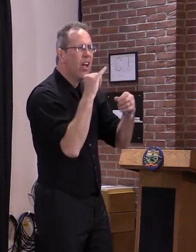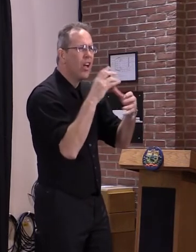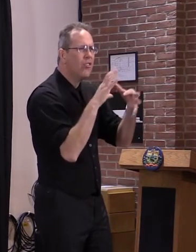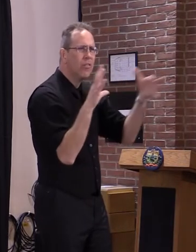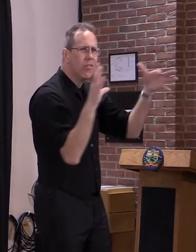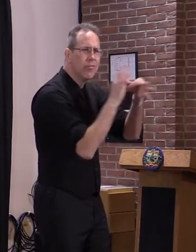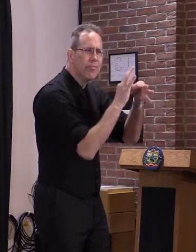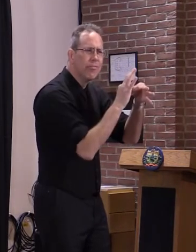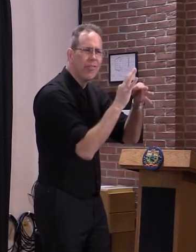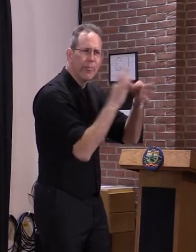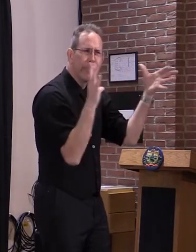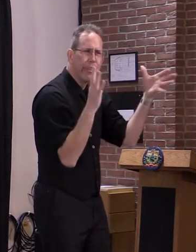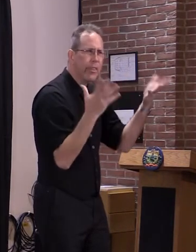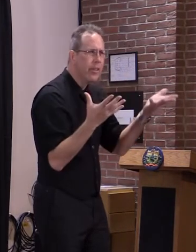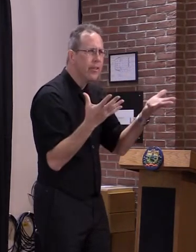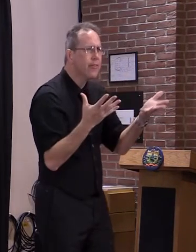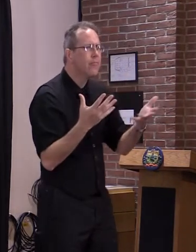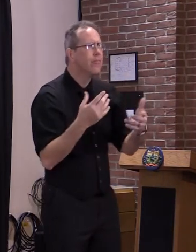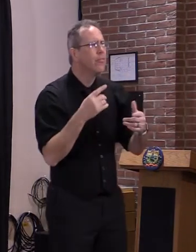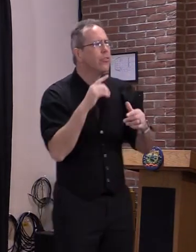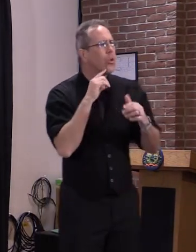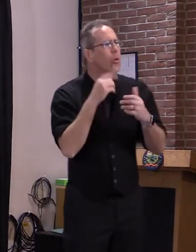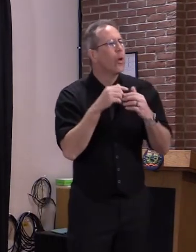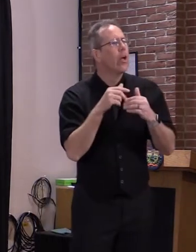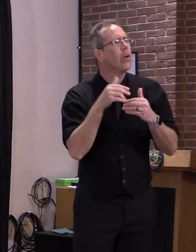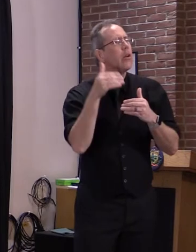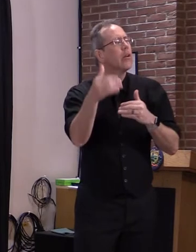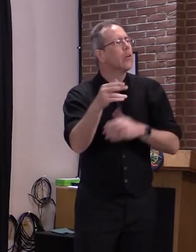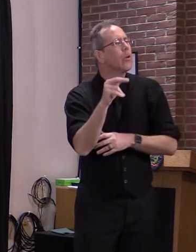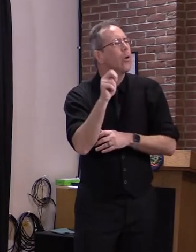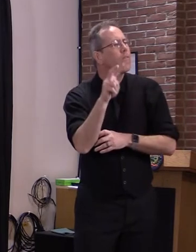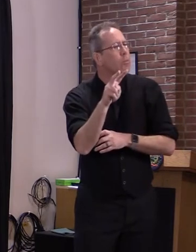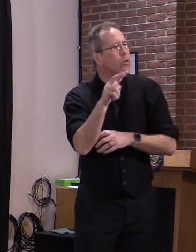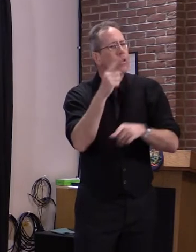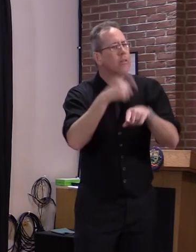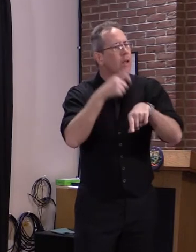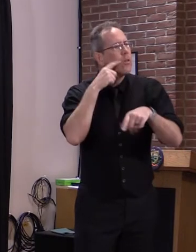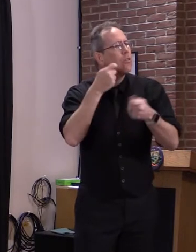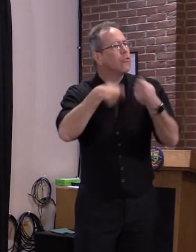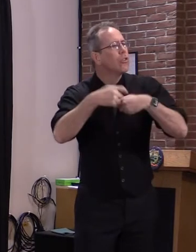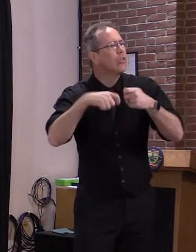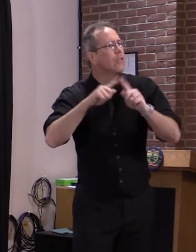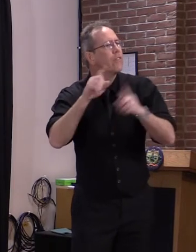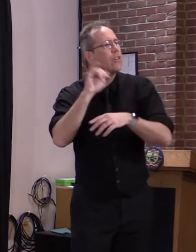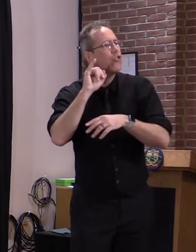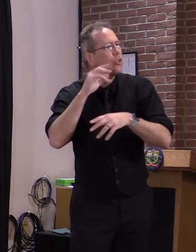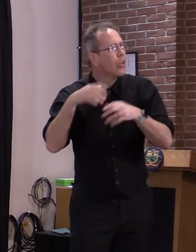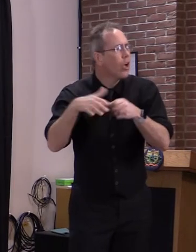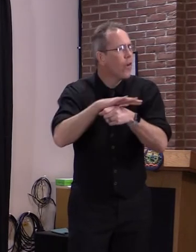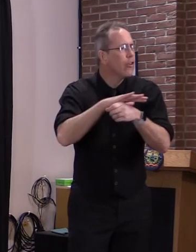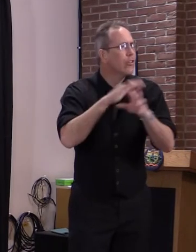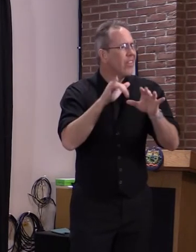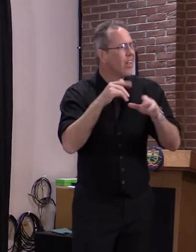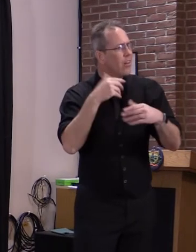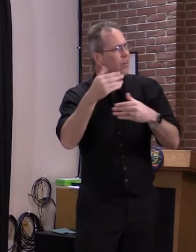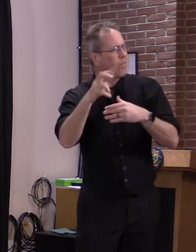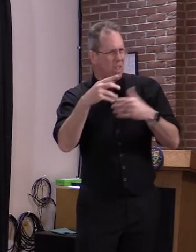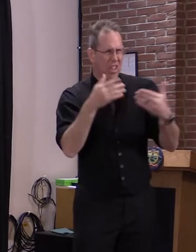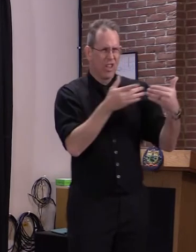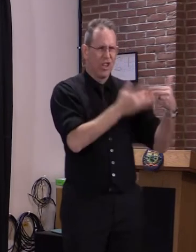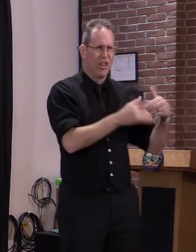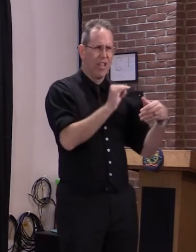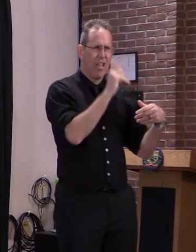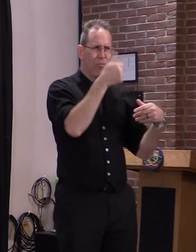available? I might ask if Secretary Samuelson is on the line and might be able to answer